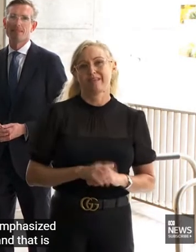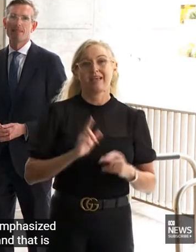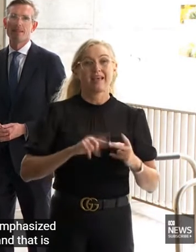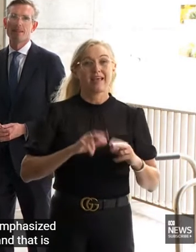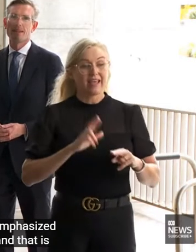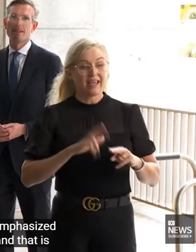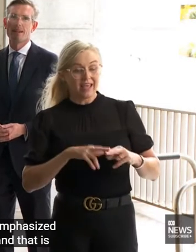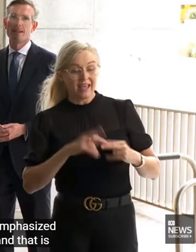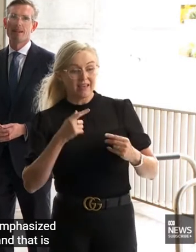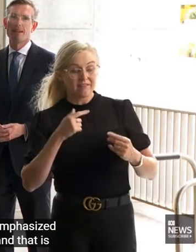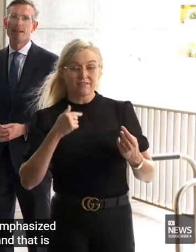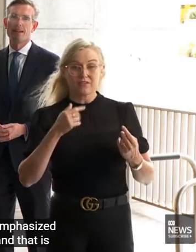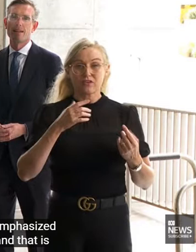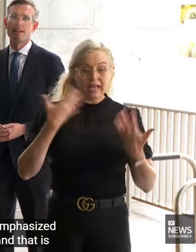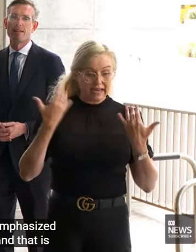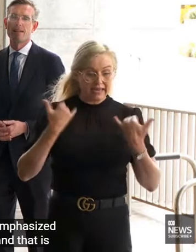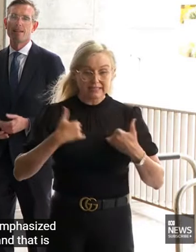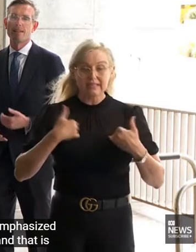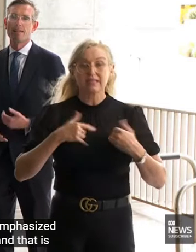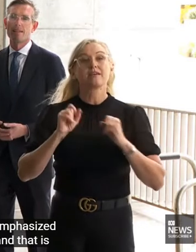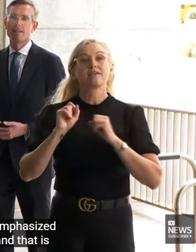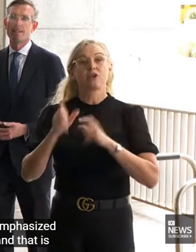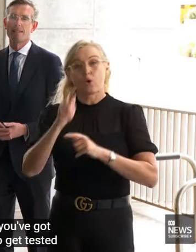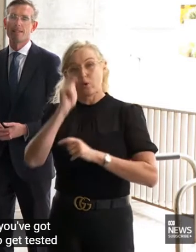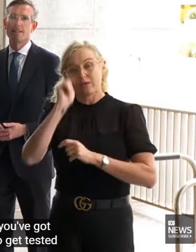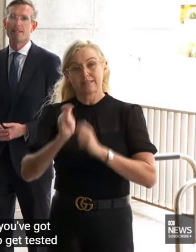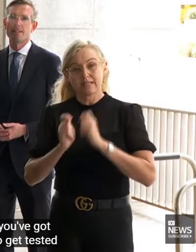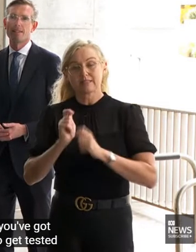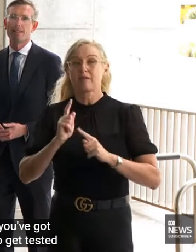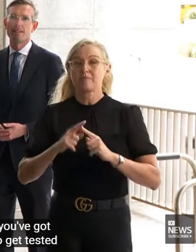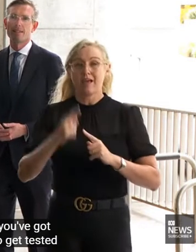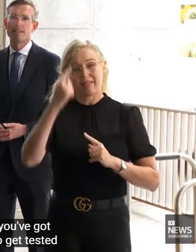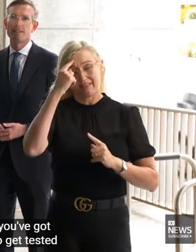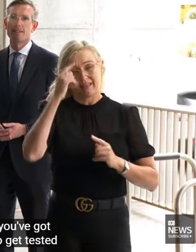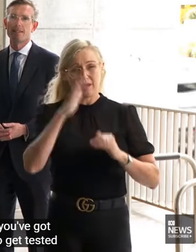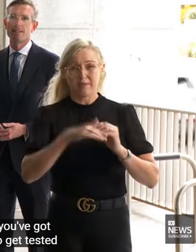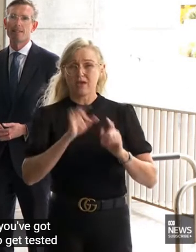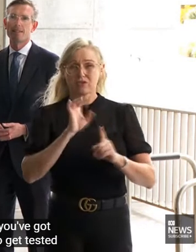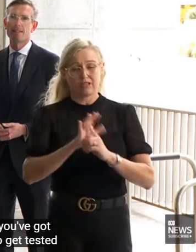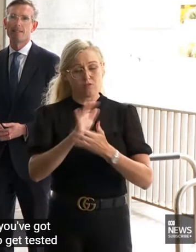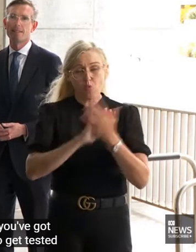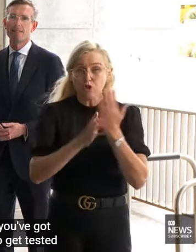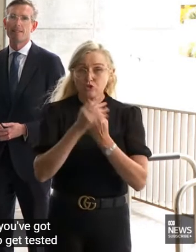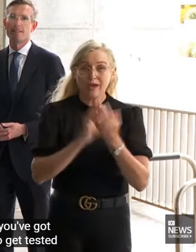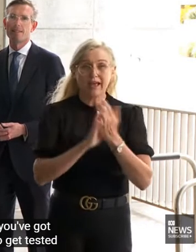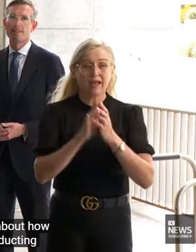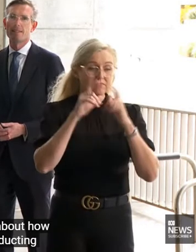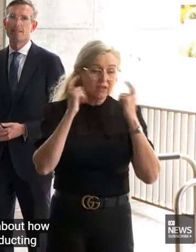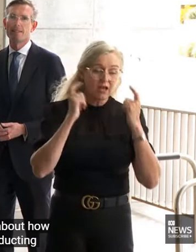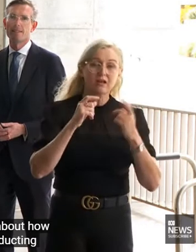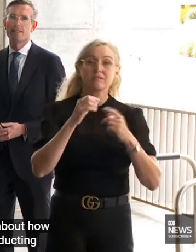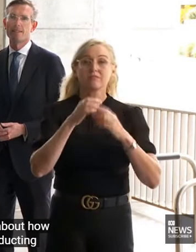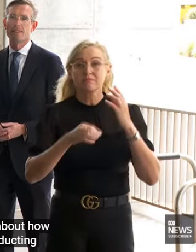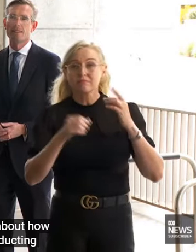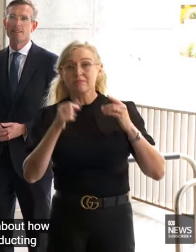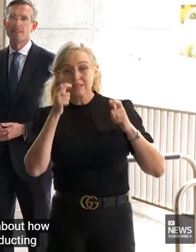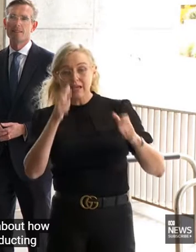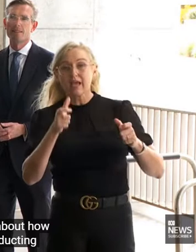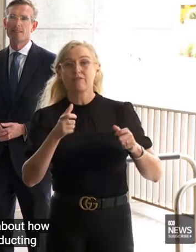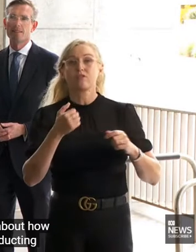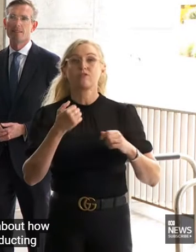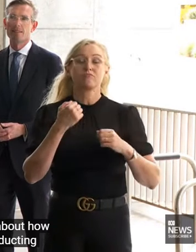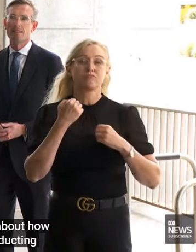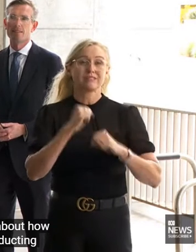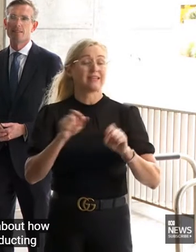go and get tested, and just be sensible about how you're actually conducting your activities. Wash your hands, do all those things that have actually done us so well